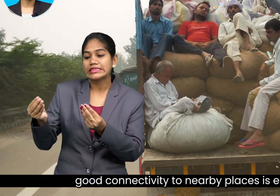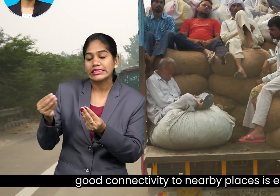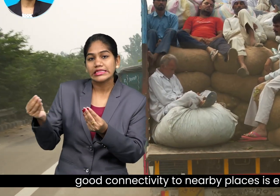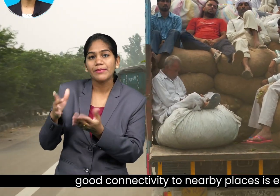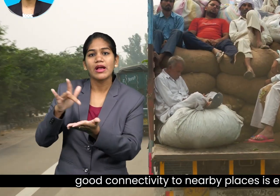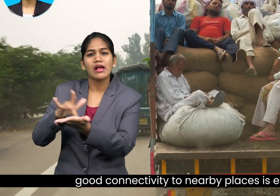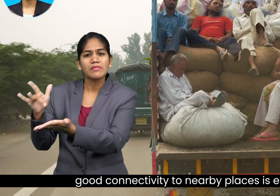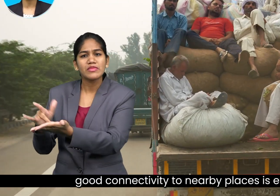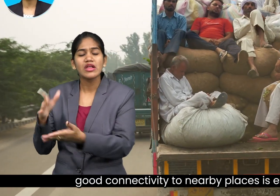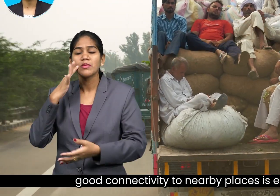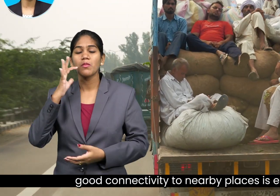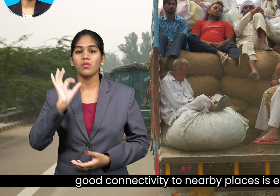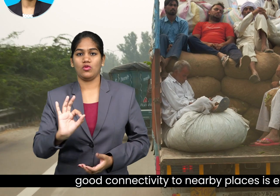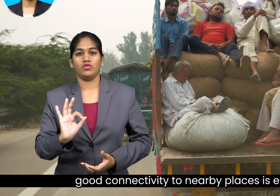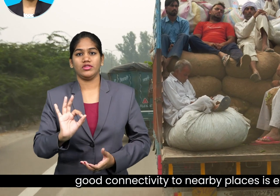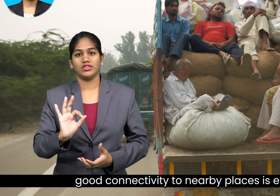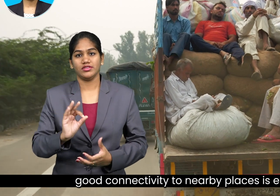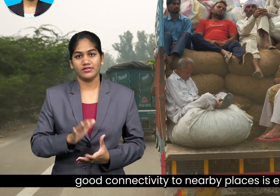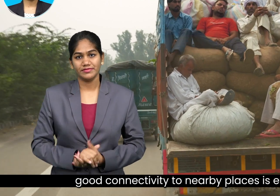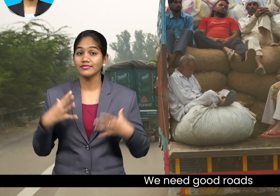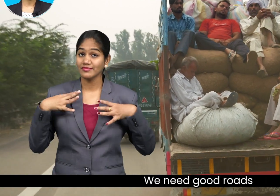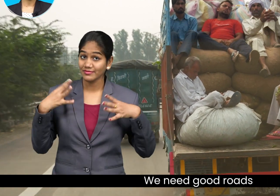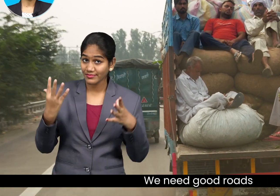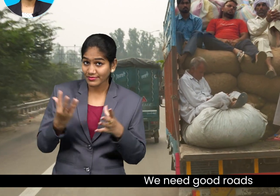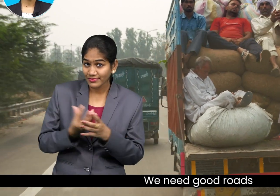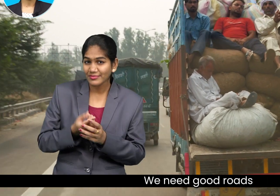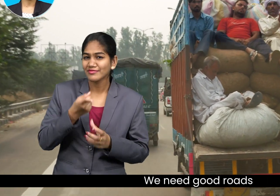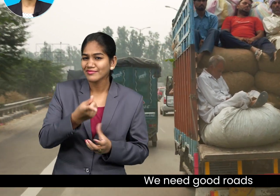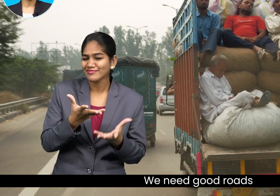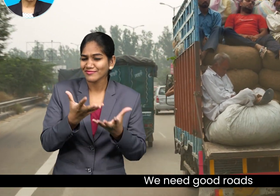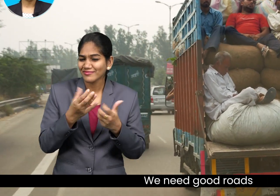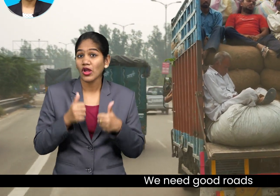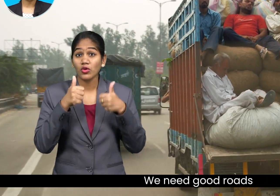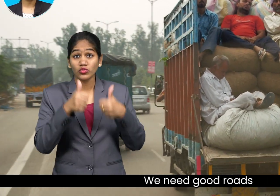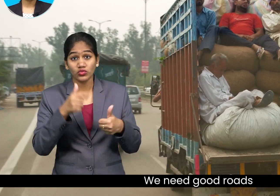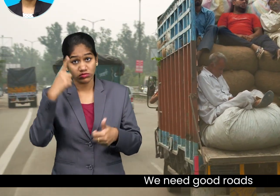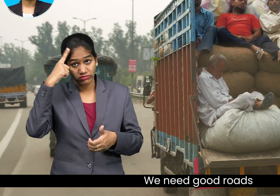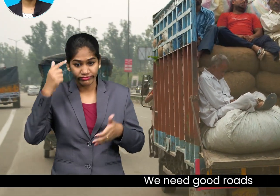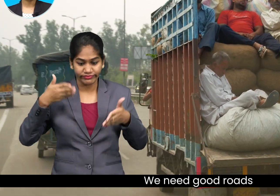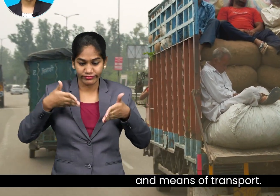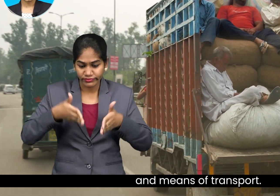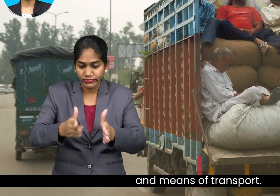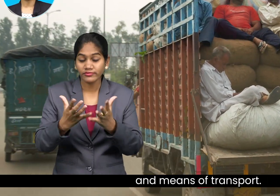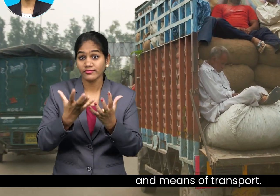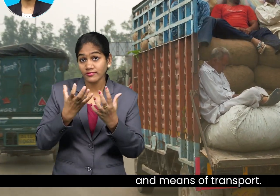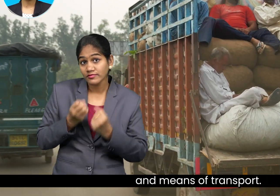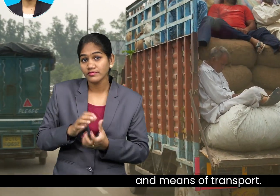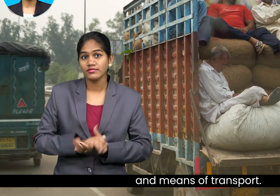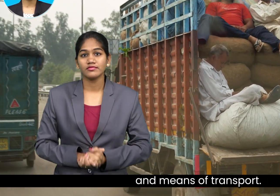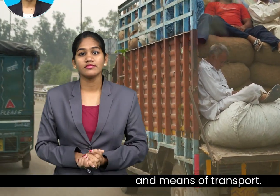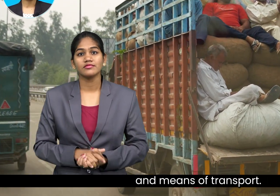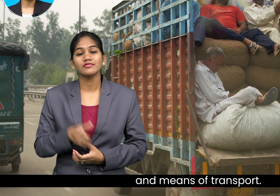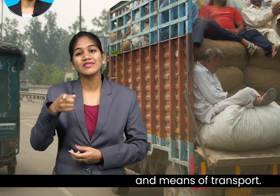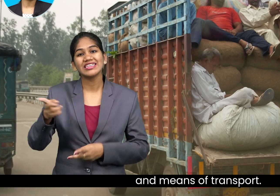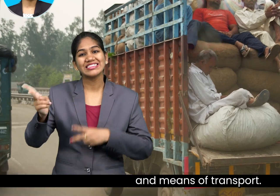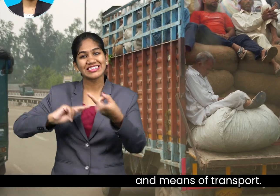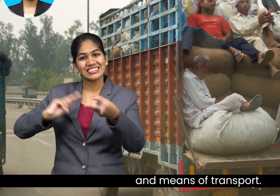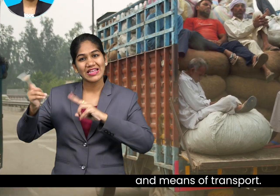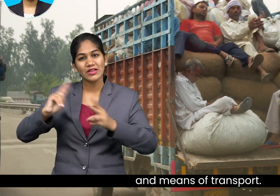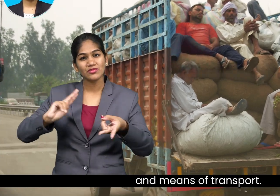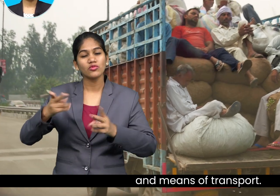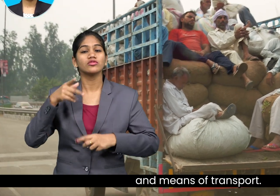nearby places is essential. We need good roads and means of transport.